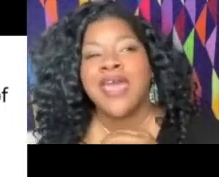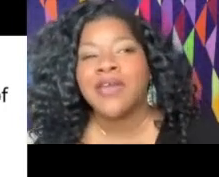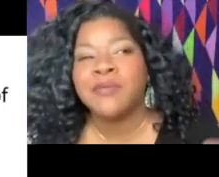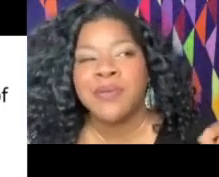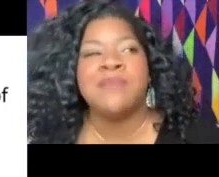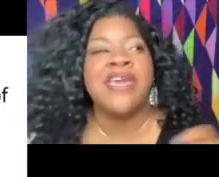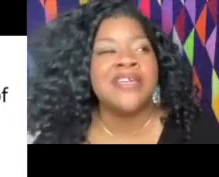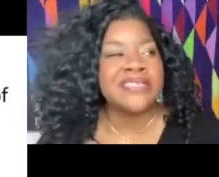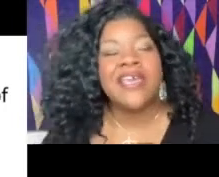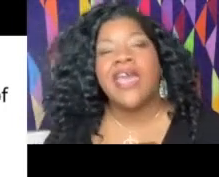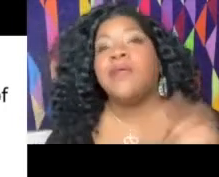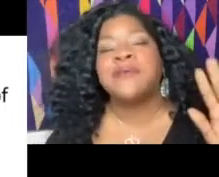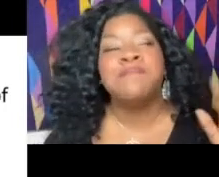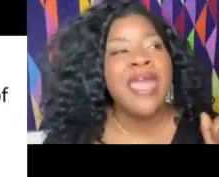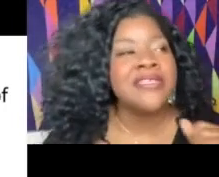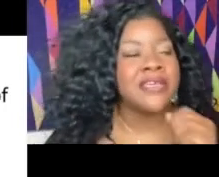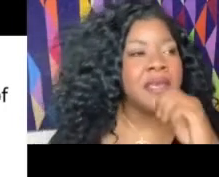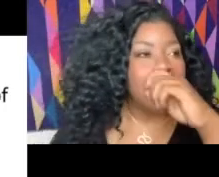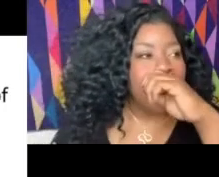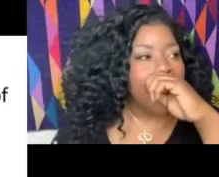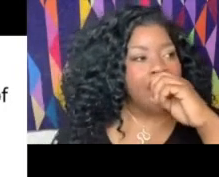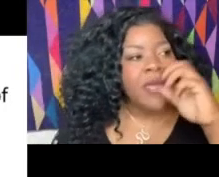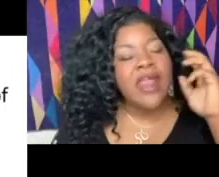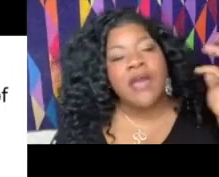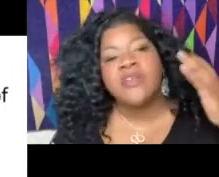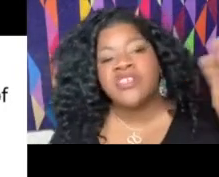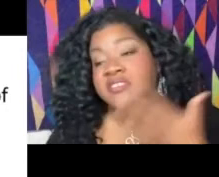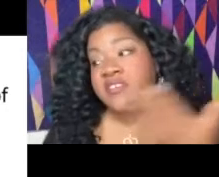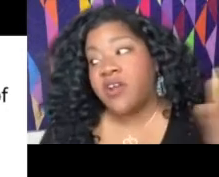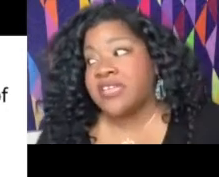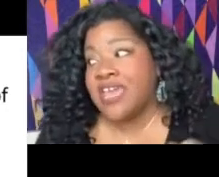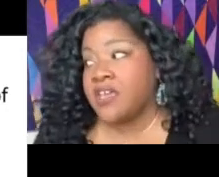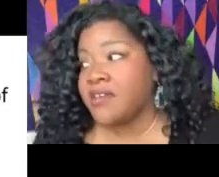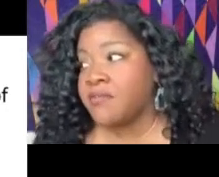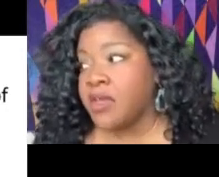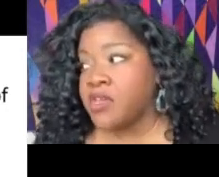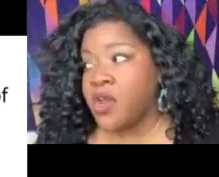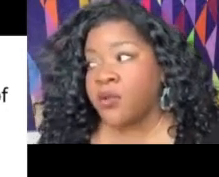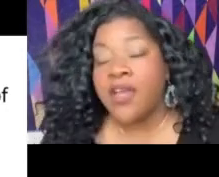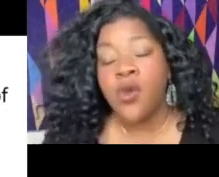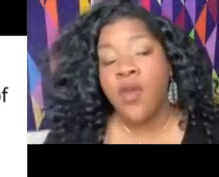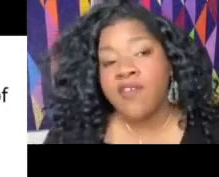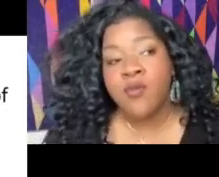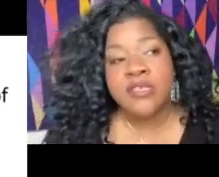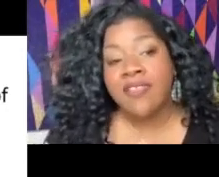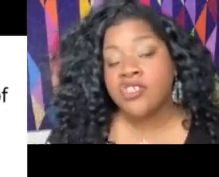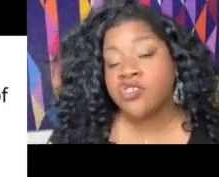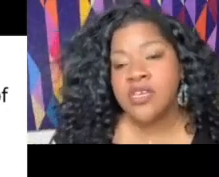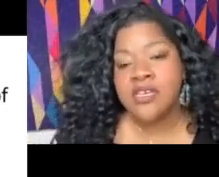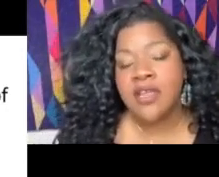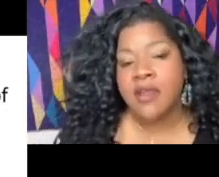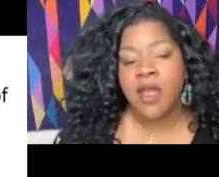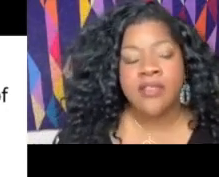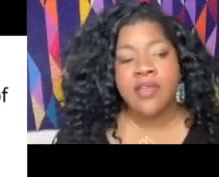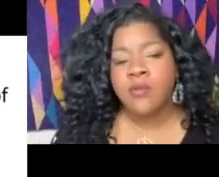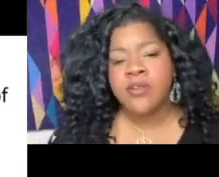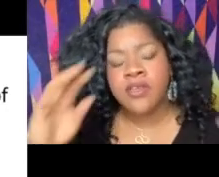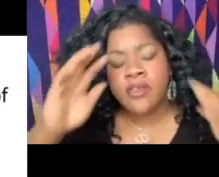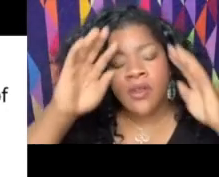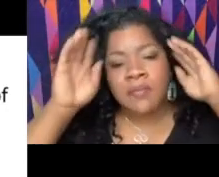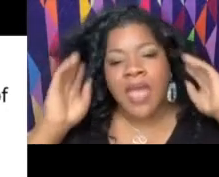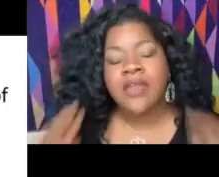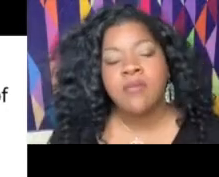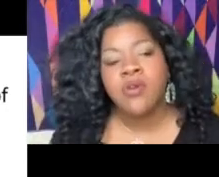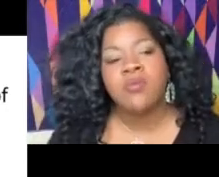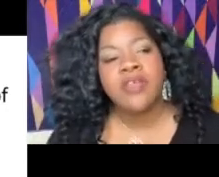a meeting I had with PBS, and it was amazing. And I would just start taking, like whoever was on the street. And there were,